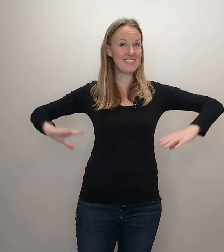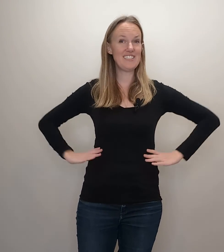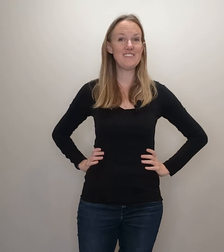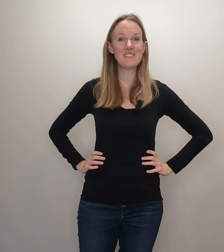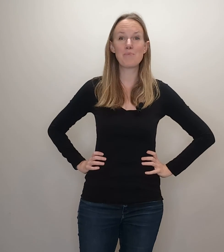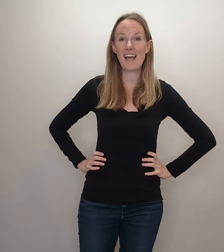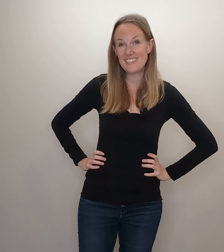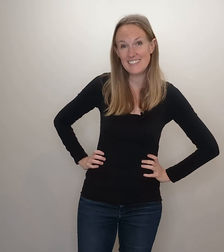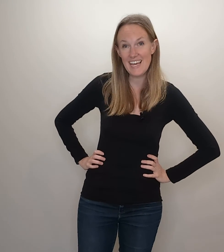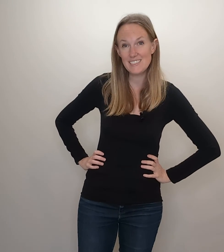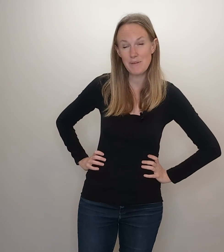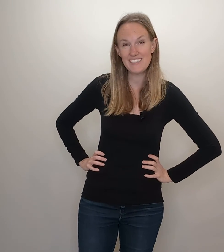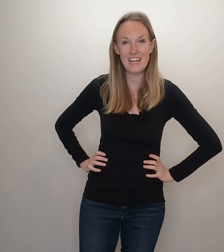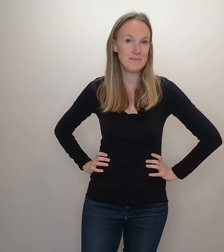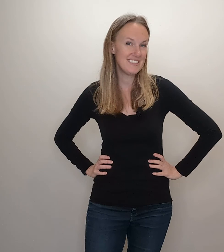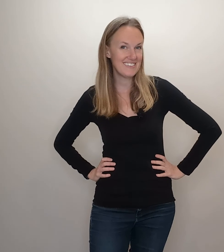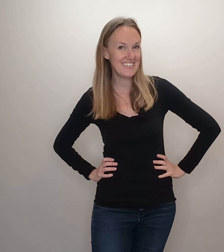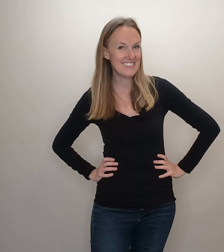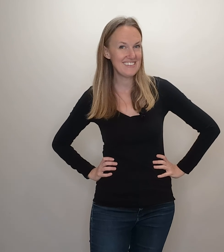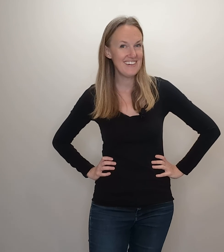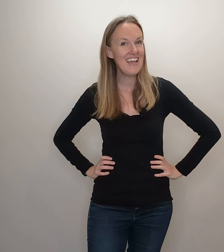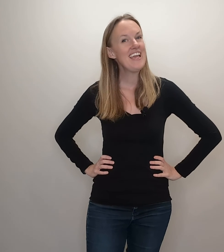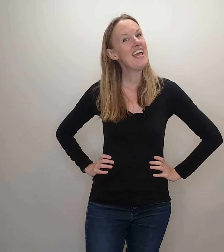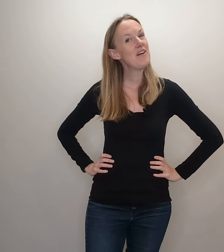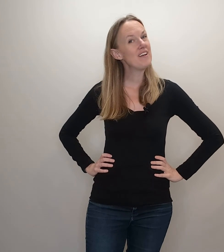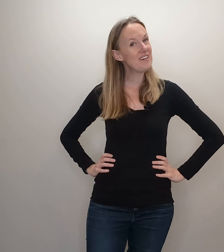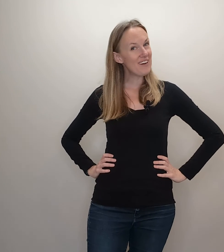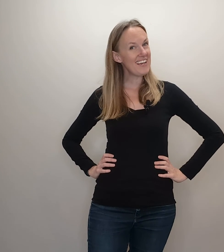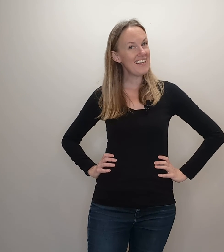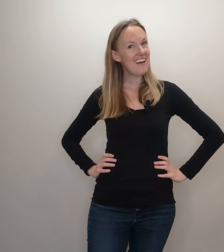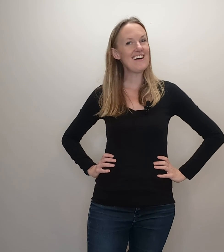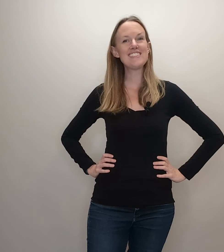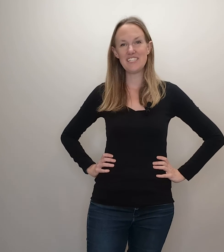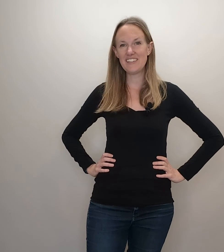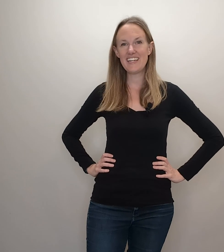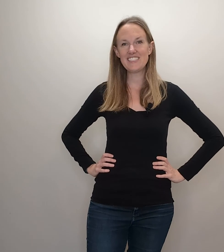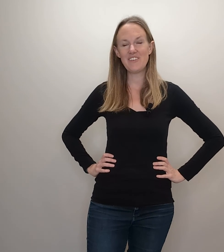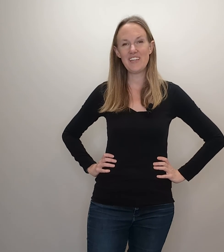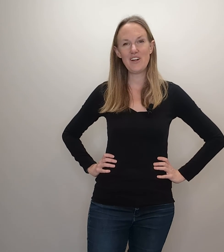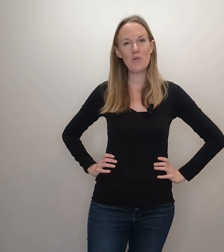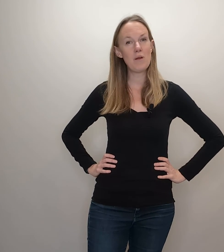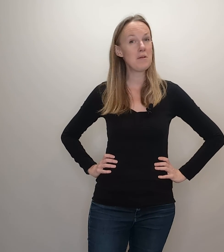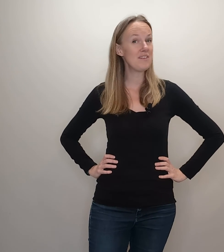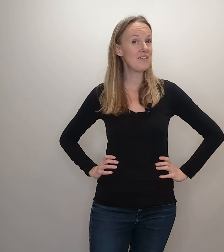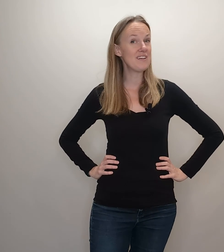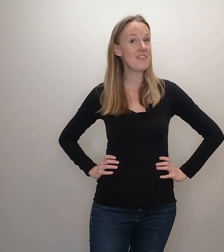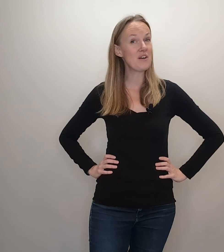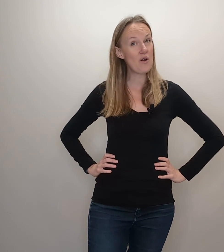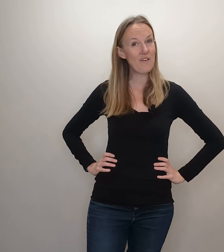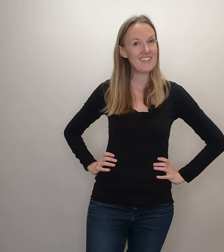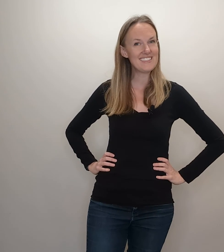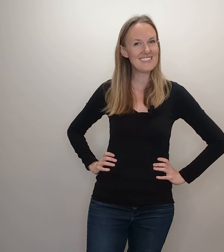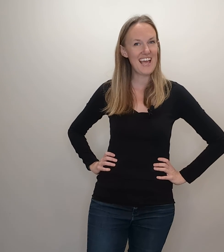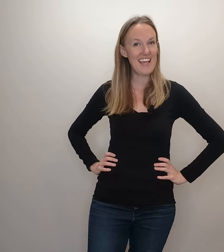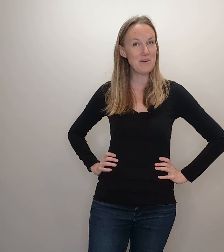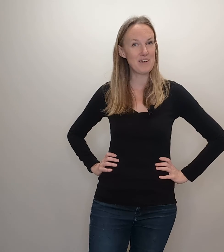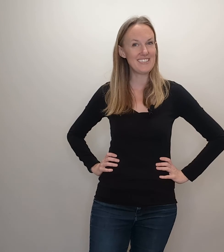and 2. So practice that as many times as you need to. And when you're ready, I'll see you in the next video where we learn the chorus and the